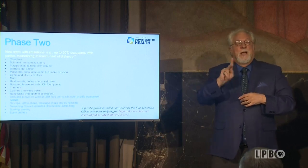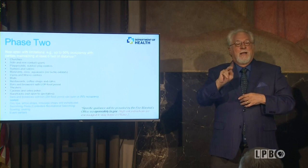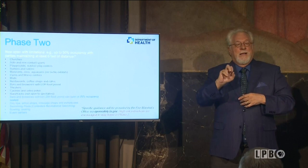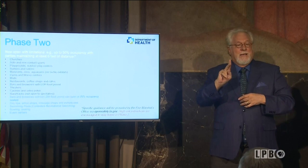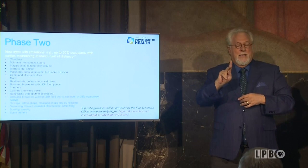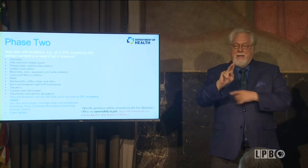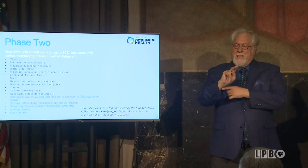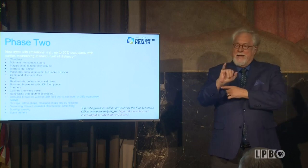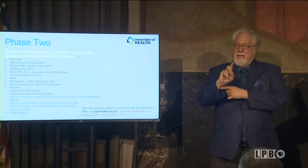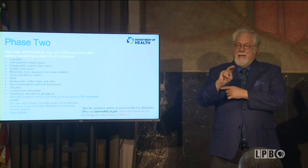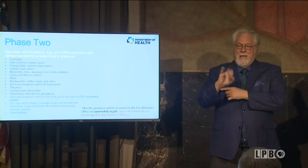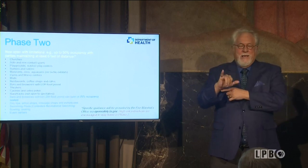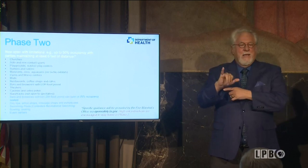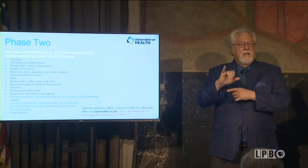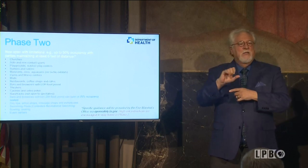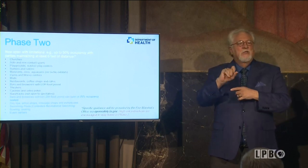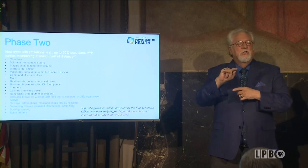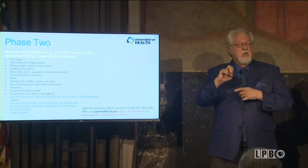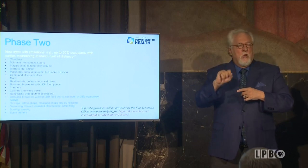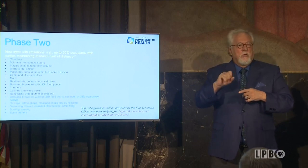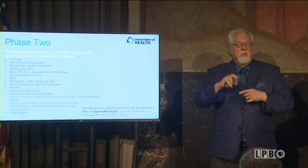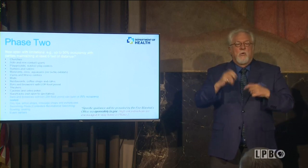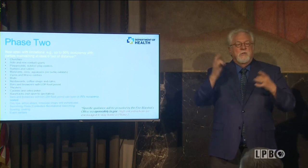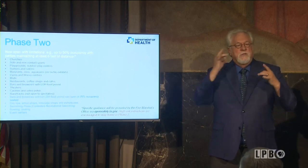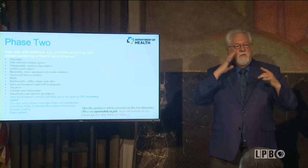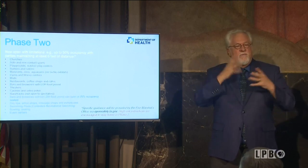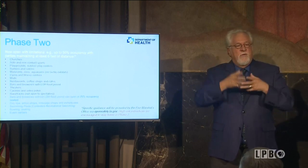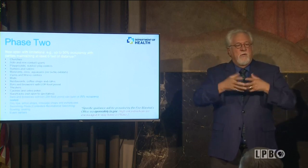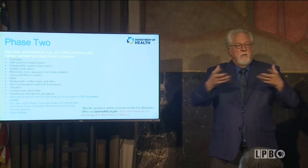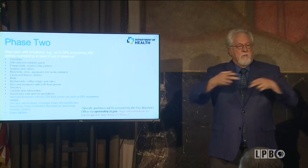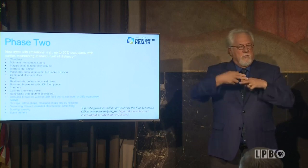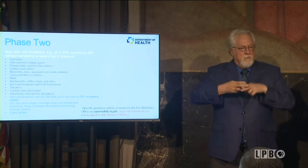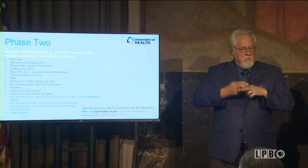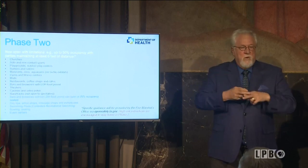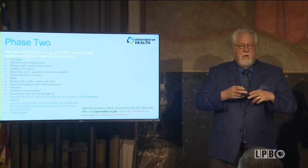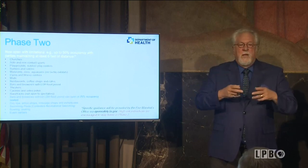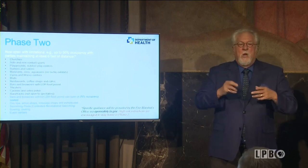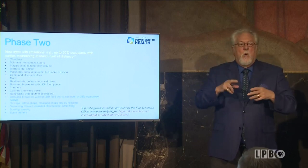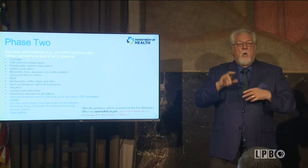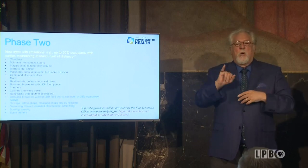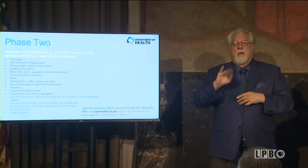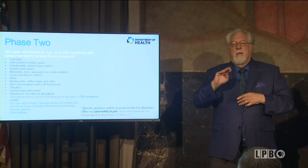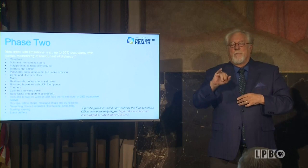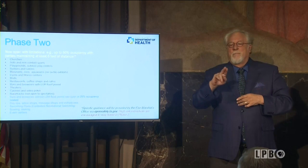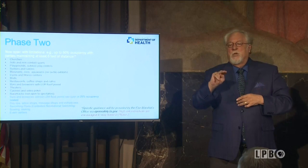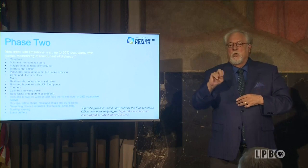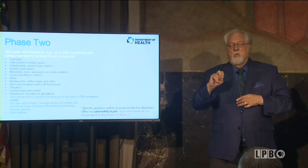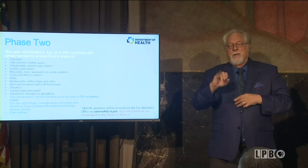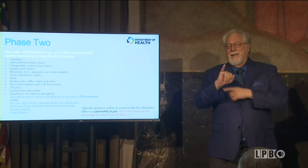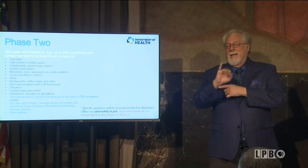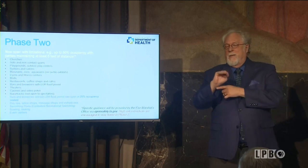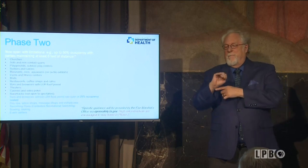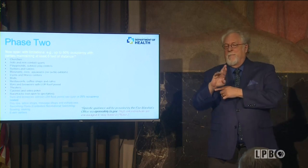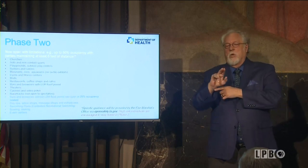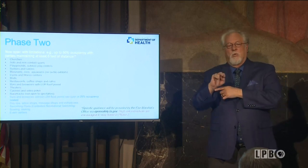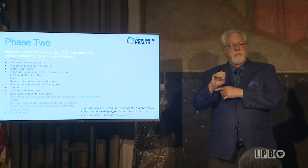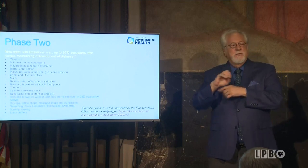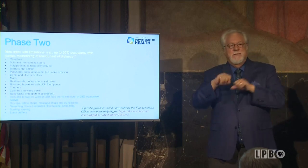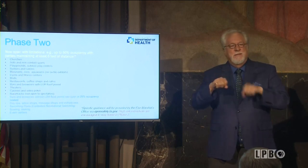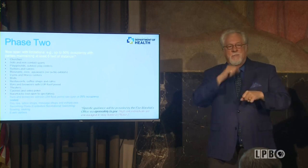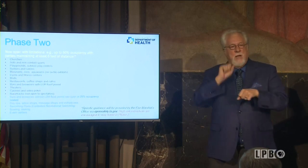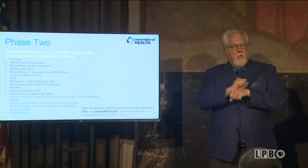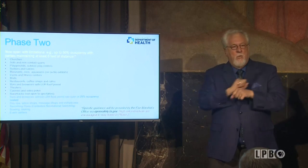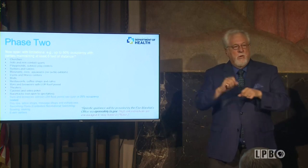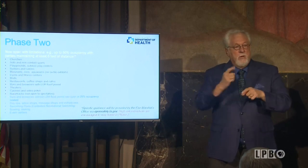severe obesity, and any reason that your immune system is not working as normal. The recommendation is that for you, you're